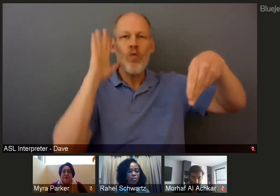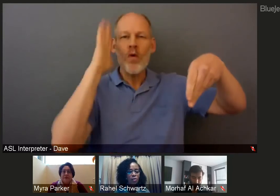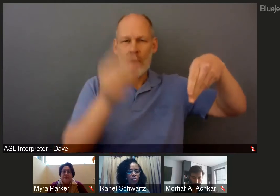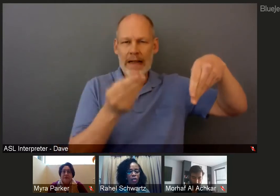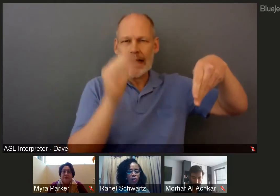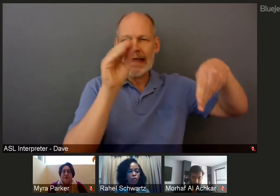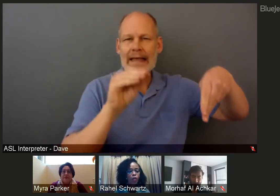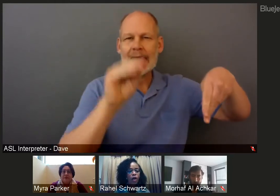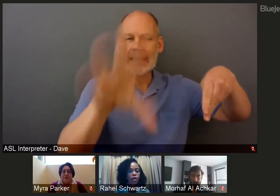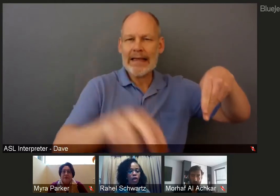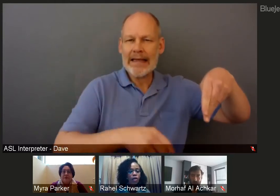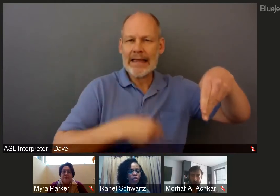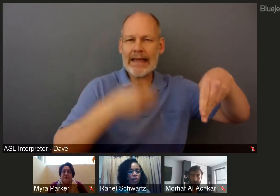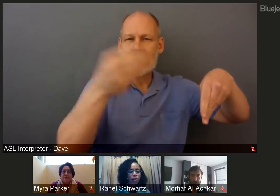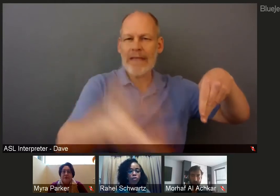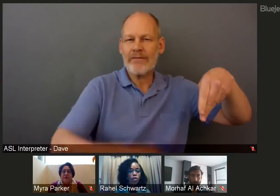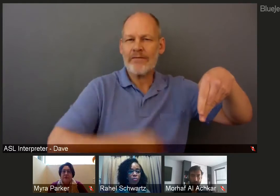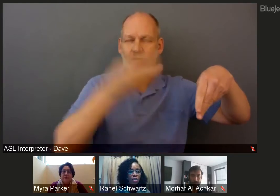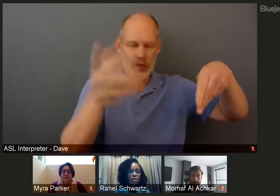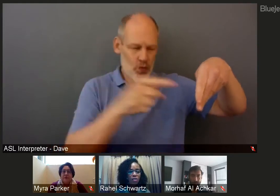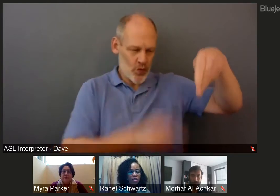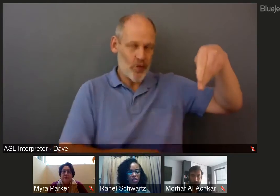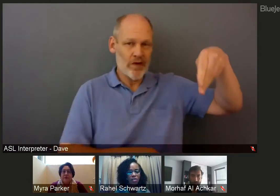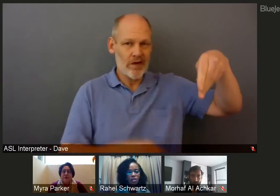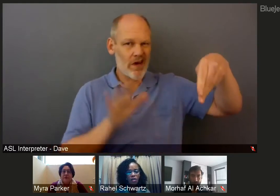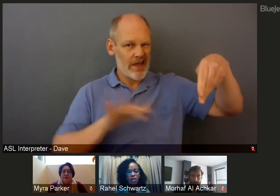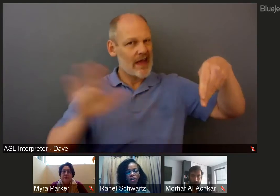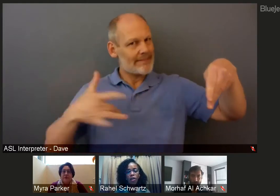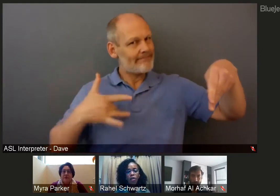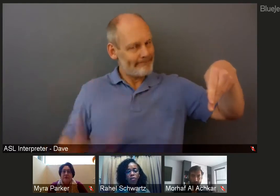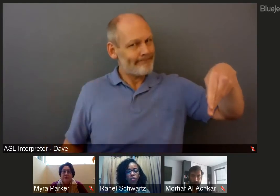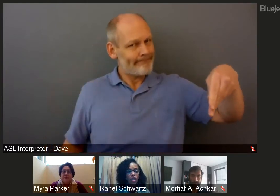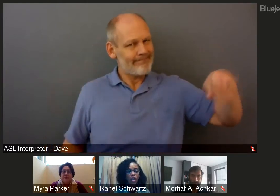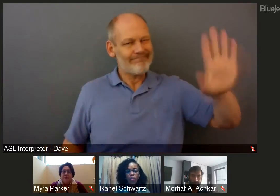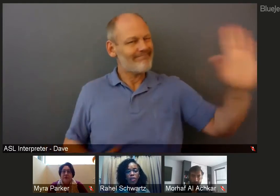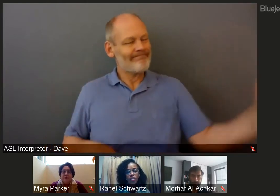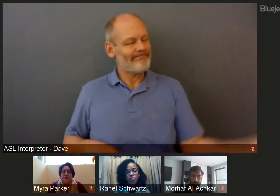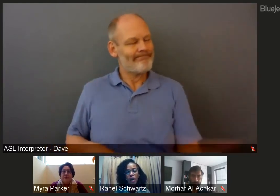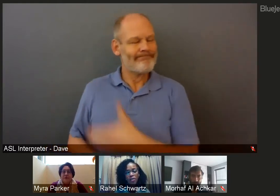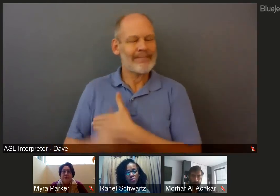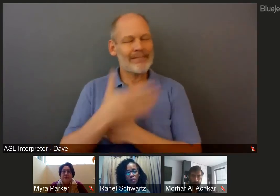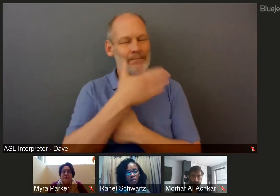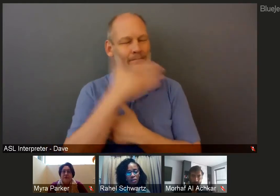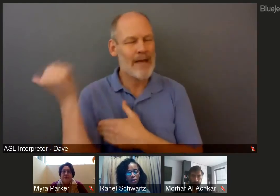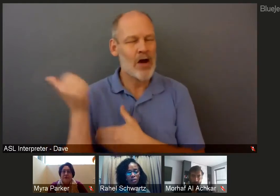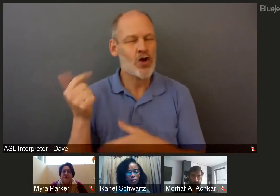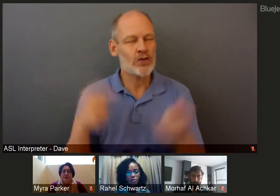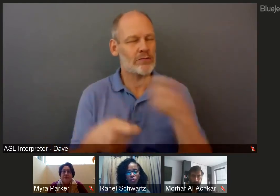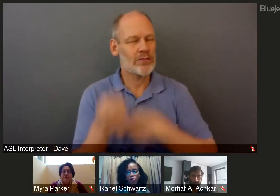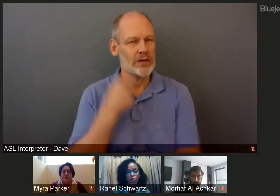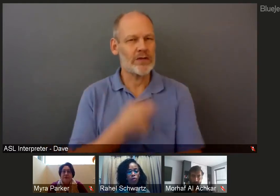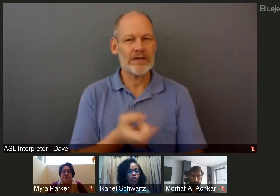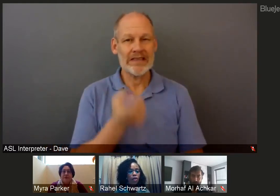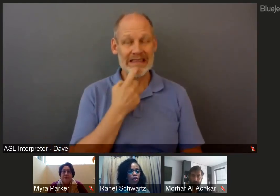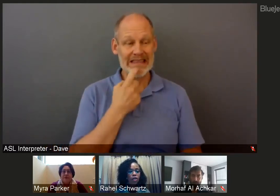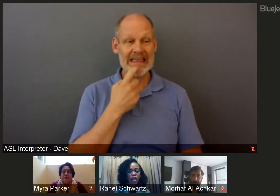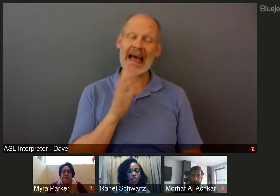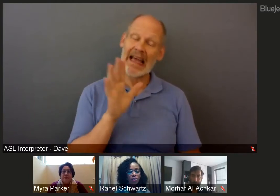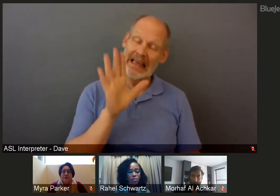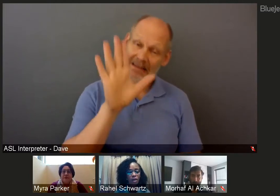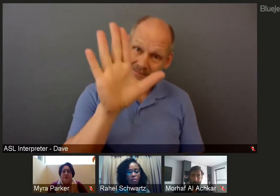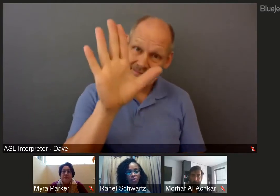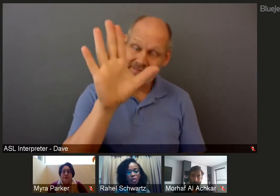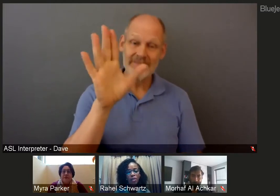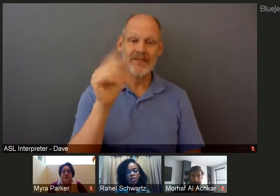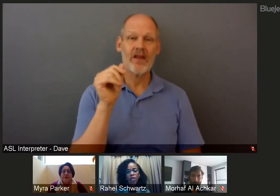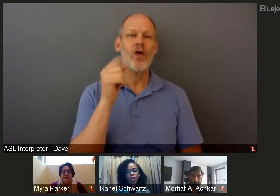asking the community what are your immediate needs are. Diabetes might be the issue or